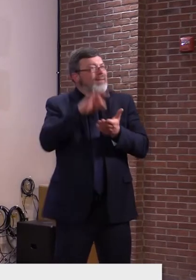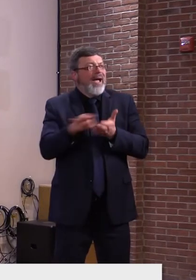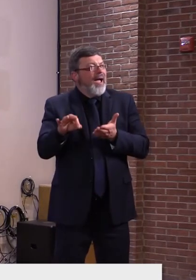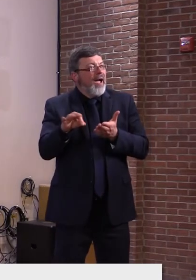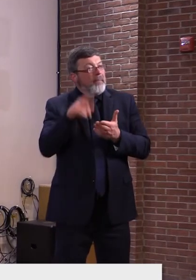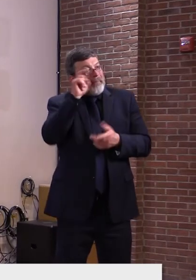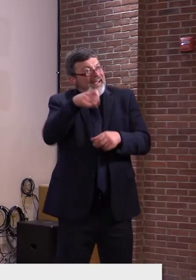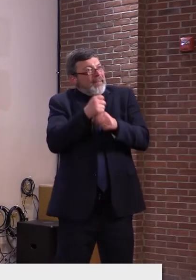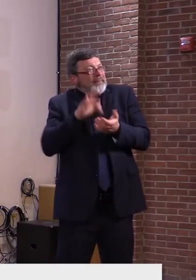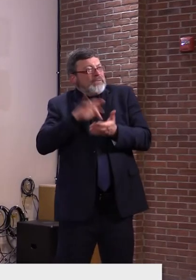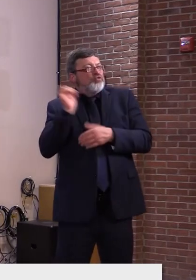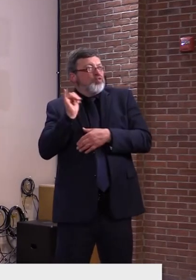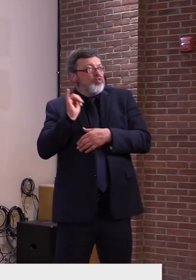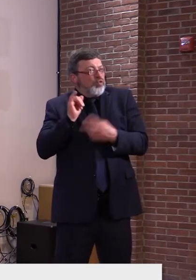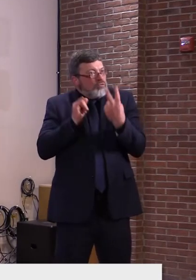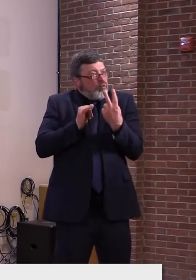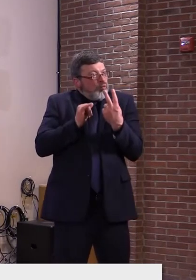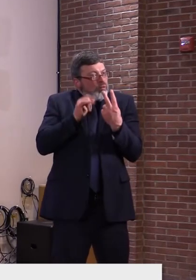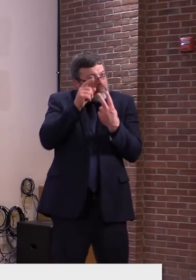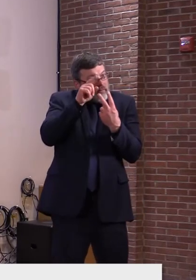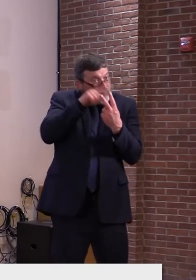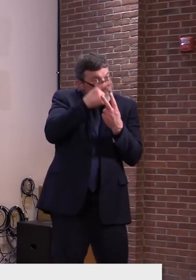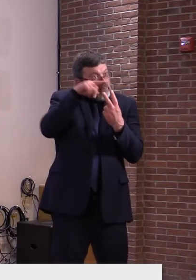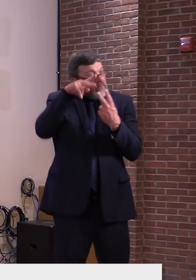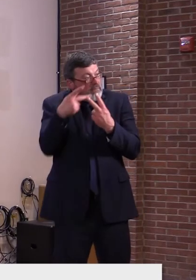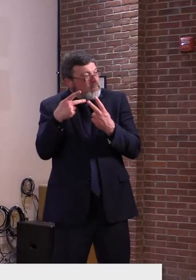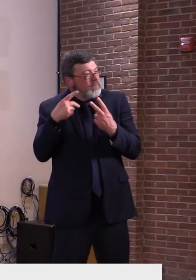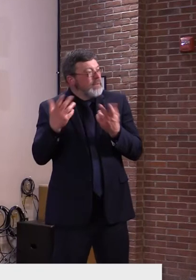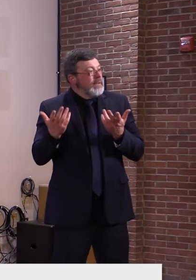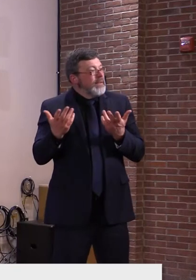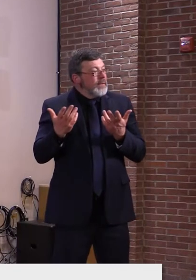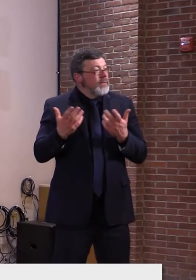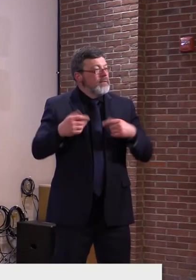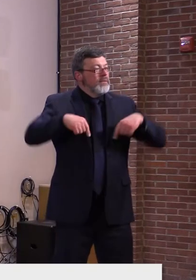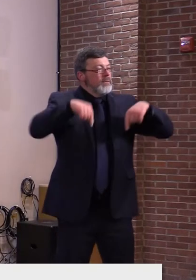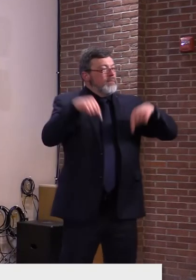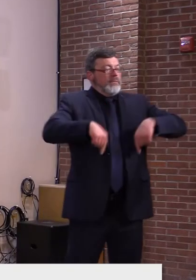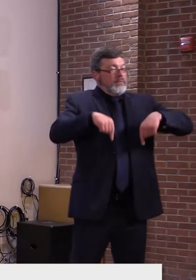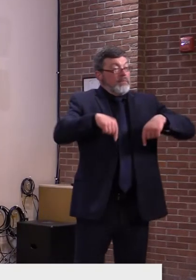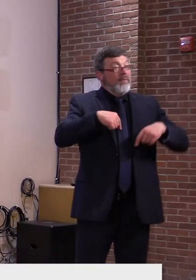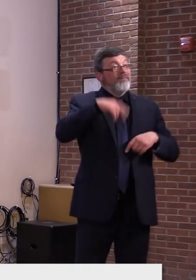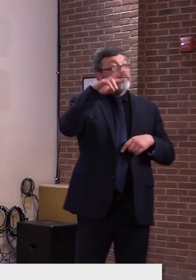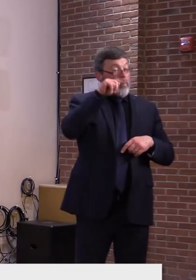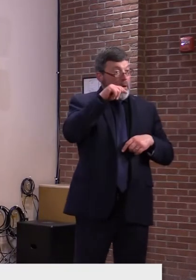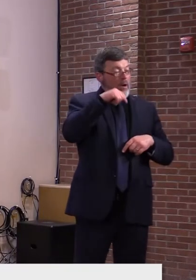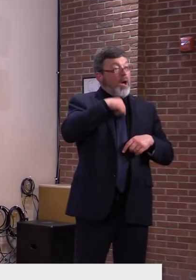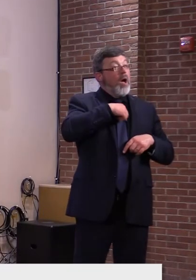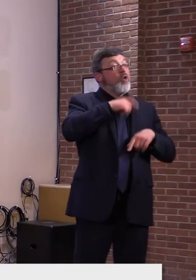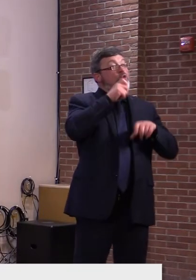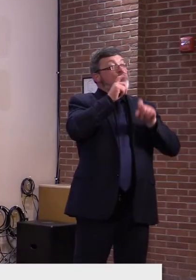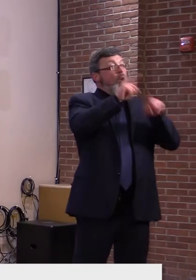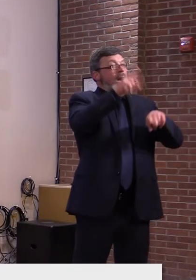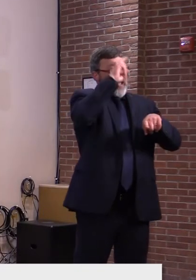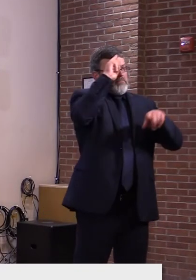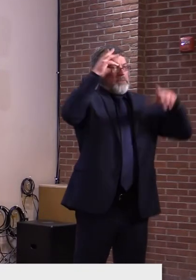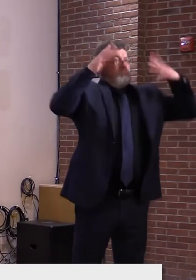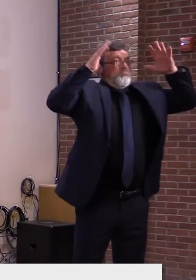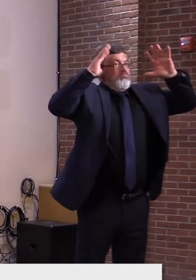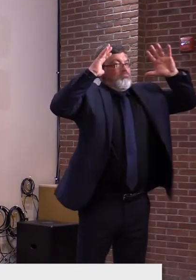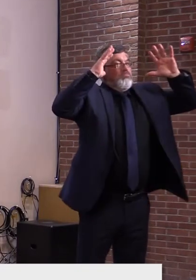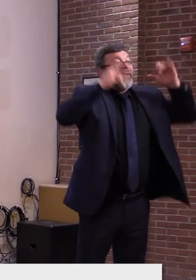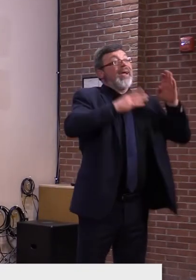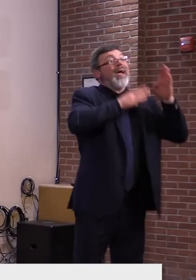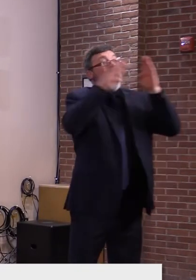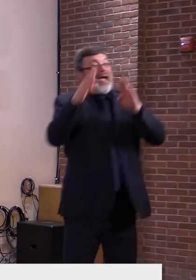We are taking both those who come to the hospital because of COVID and those who just find out they have